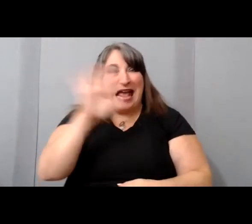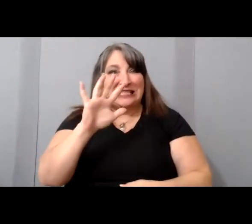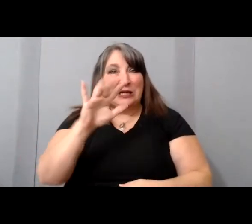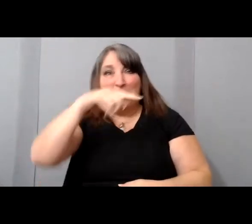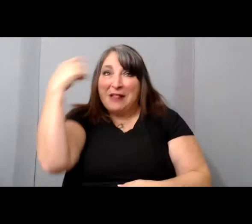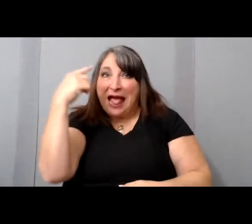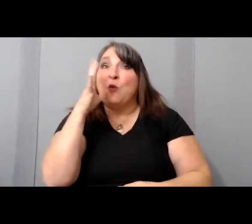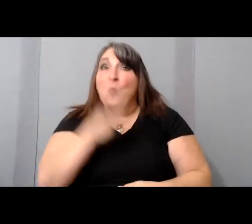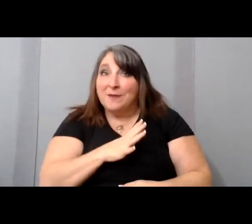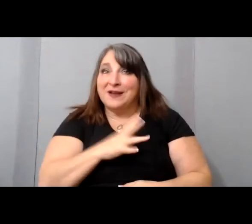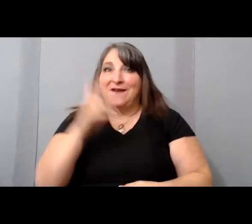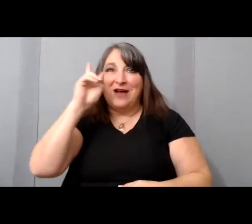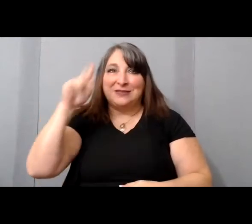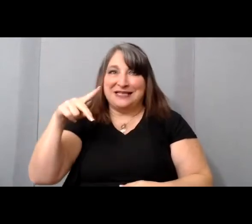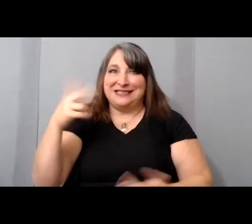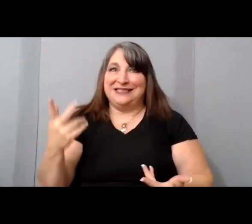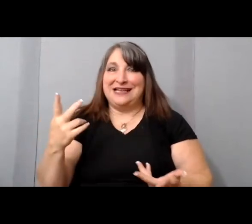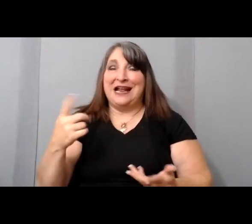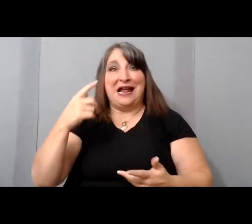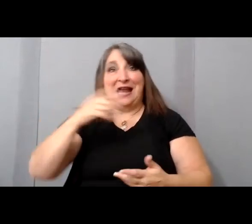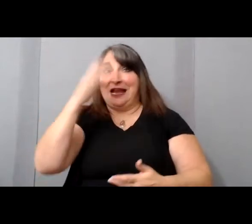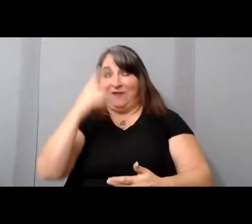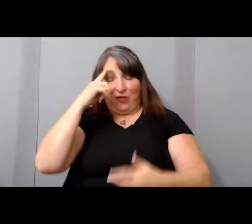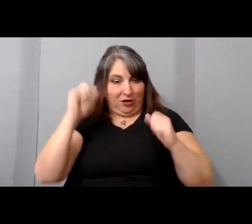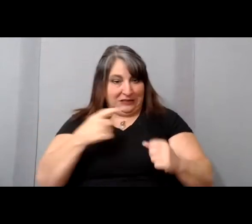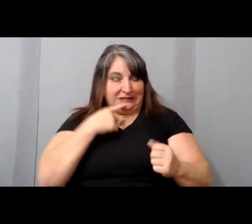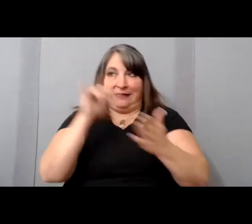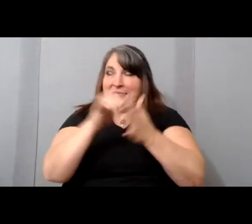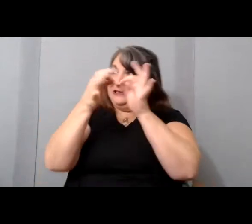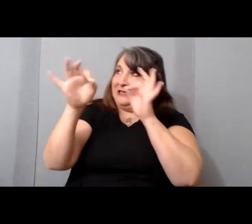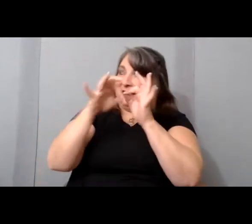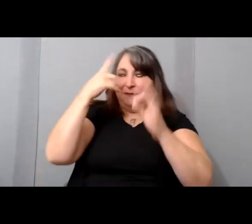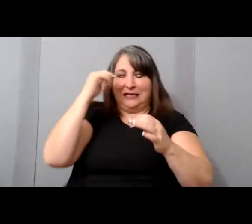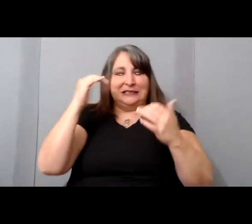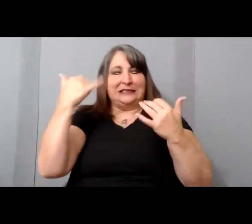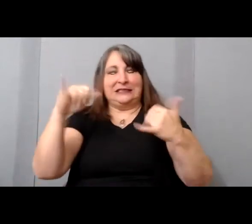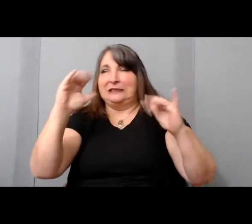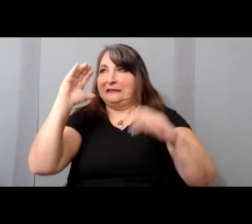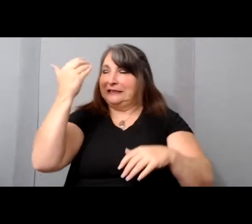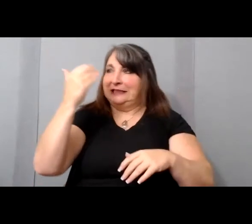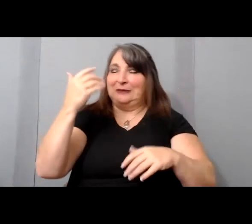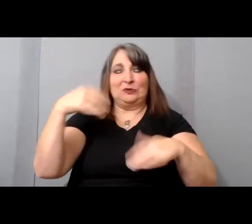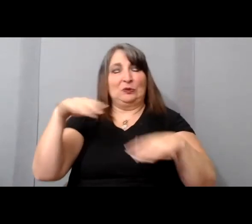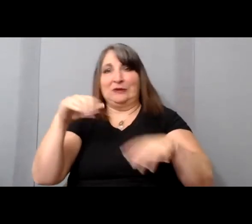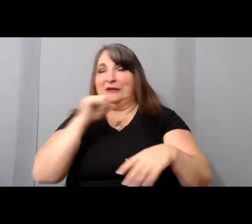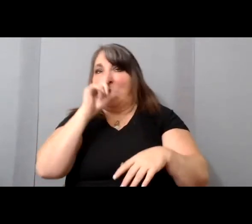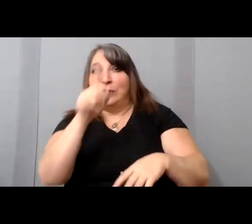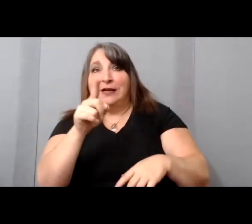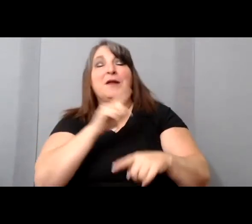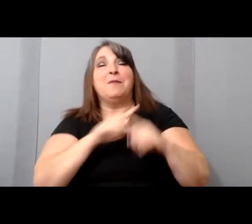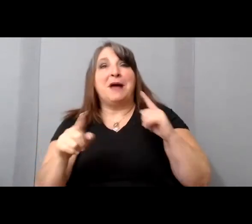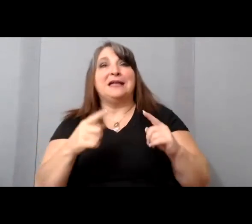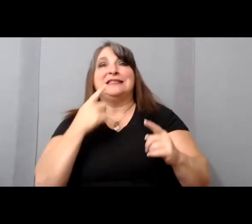president. And I never thought I'd get to say this because it still feels so surreal, but I join all of you in saying